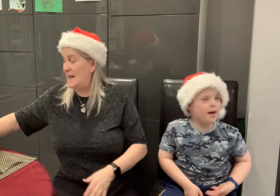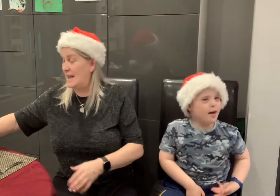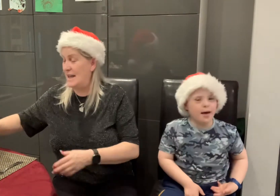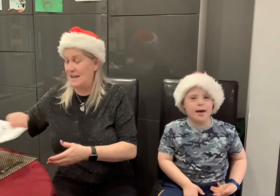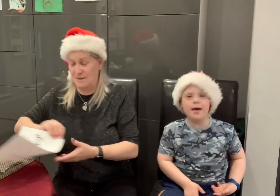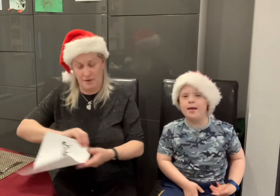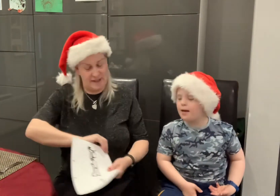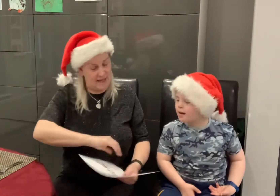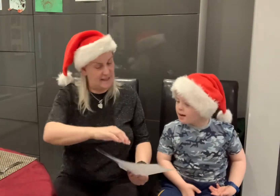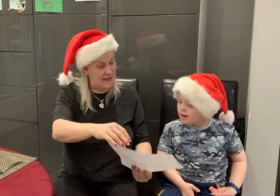is... What does that say?